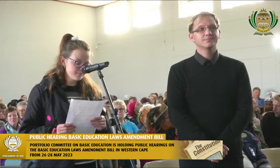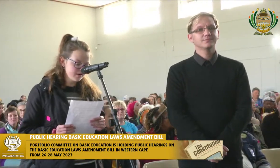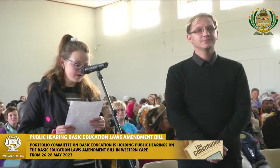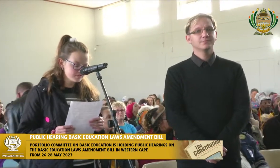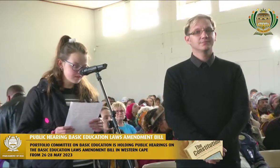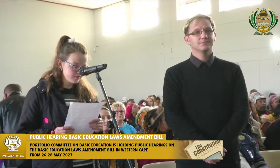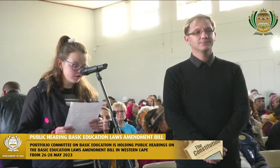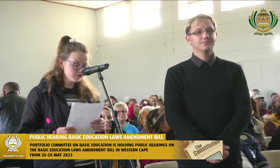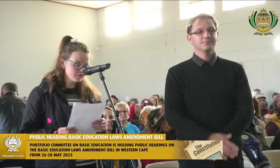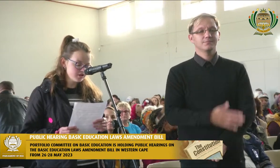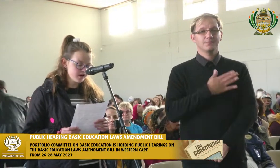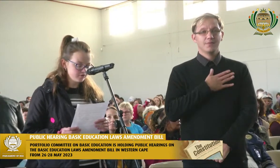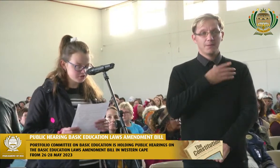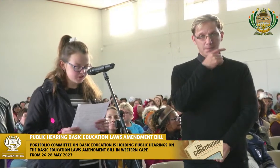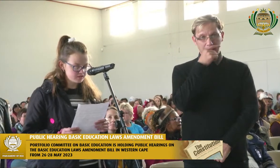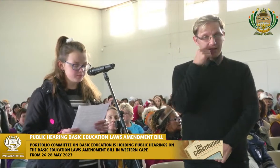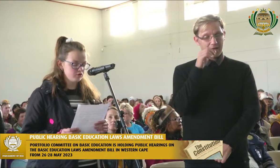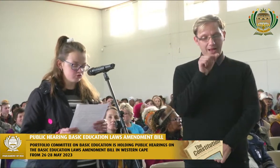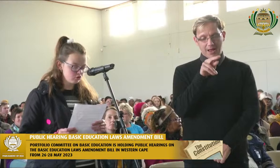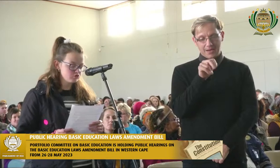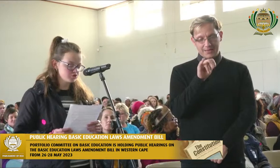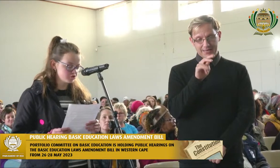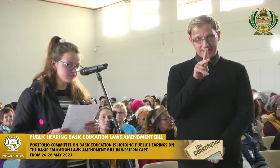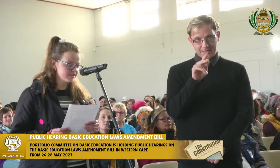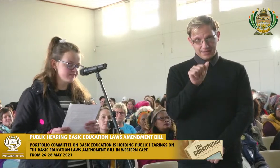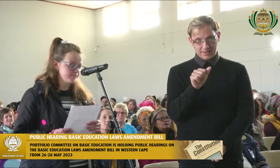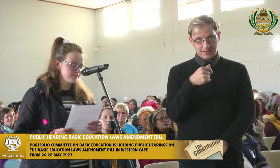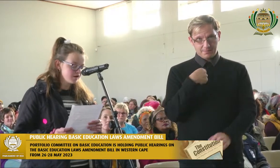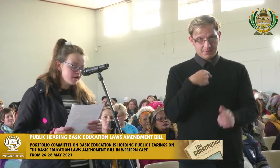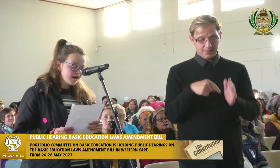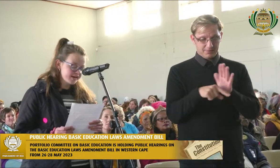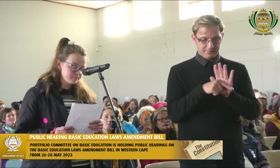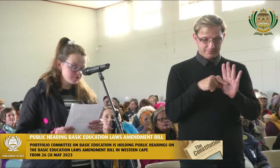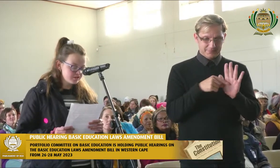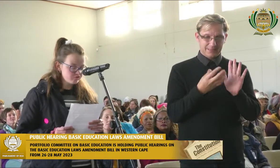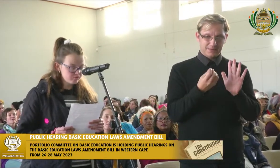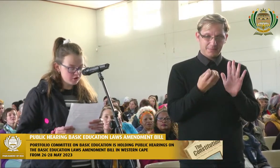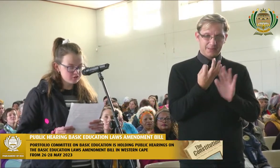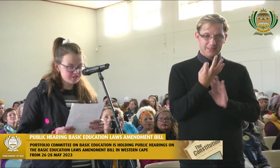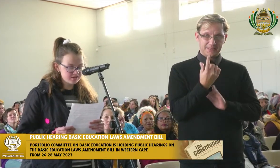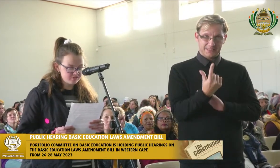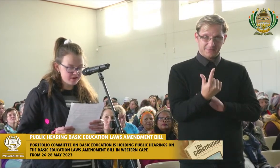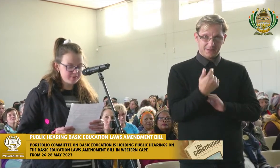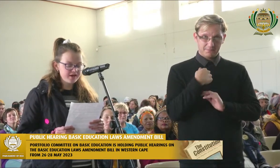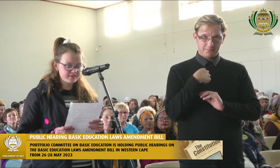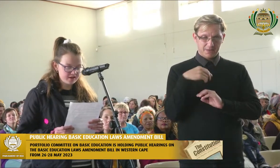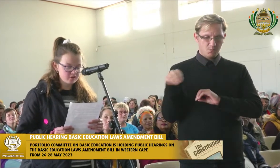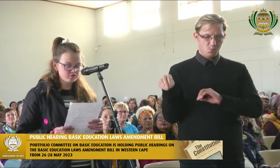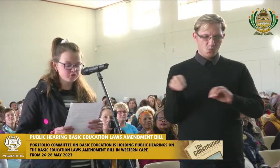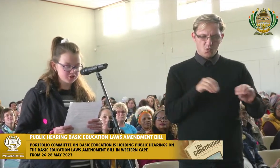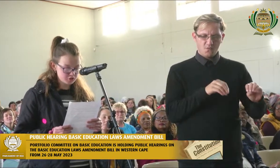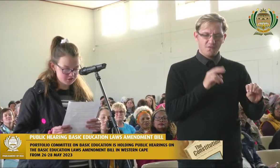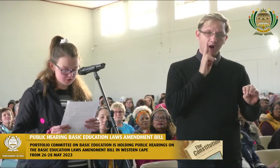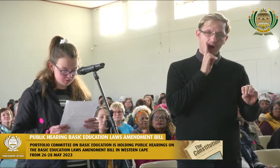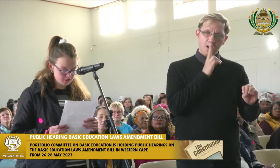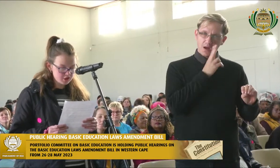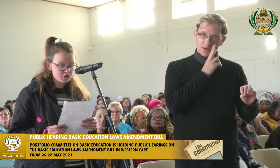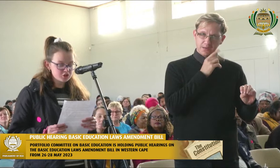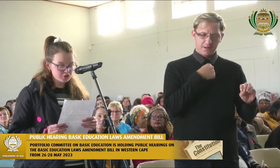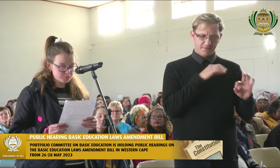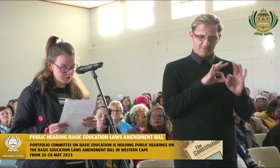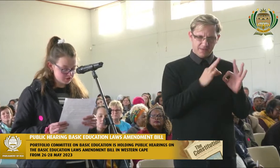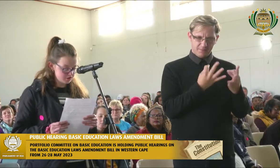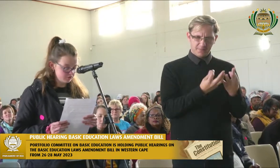Good day, my name is Abigail Hughes and I reject the bill clause 37. I came to live with my auntie and her family at the end of